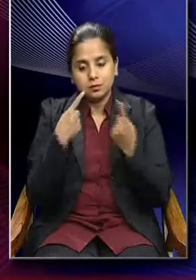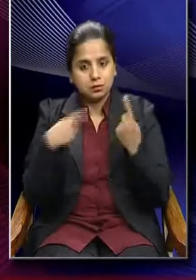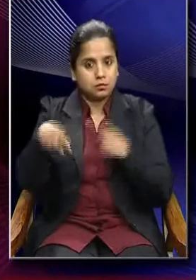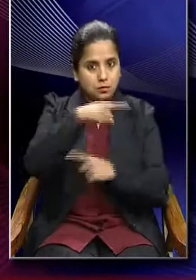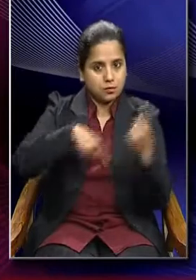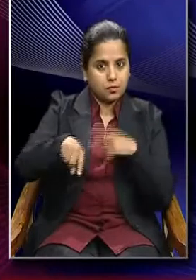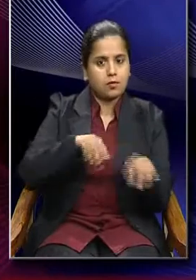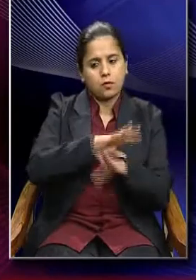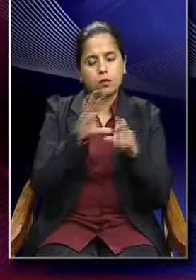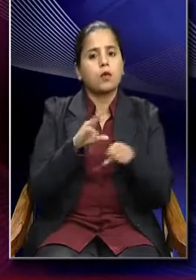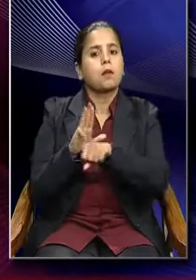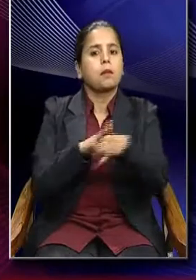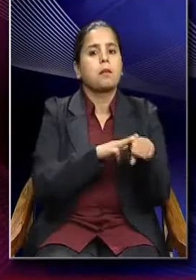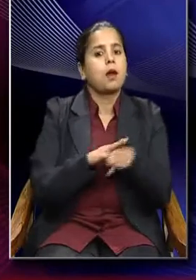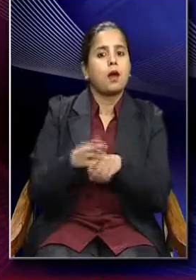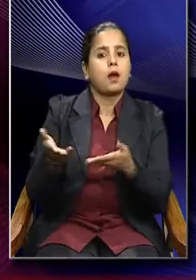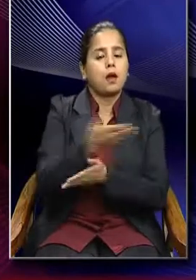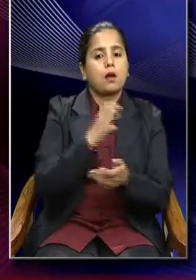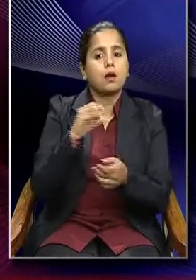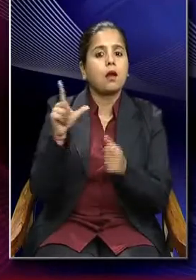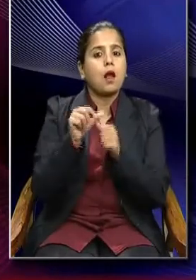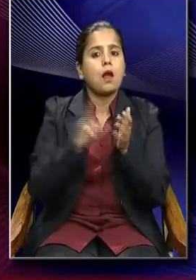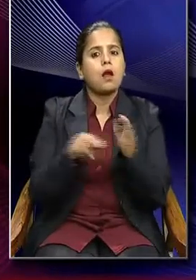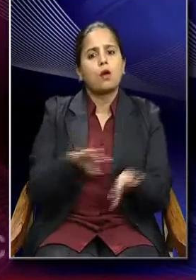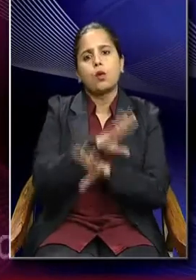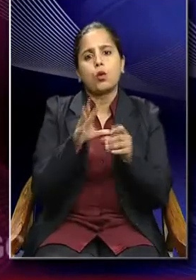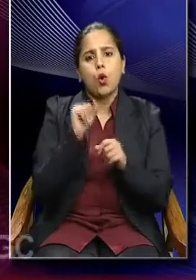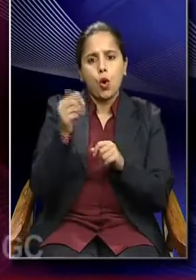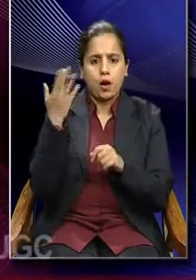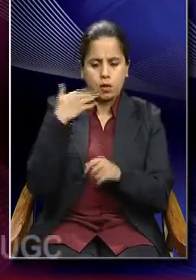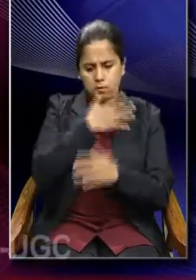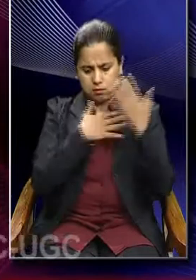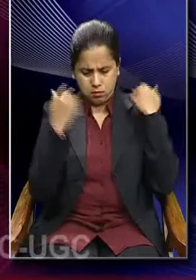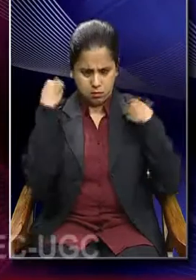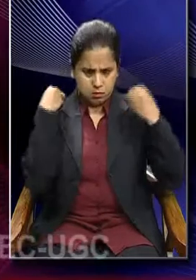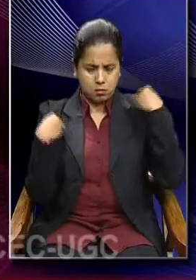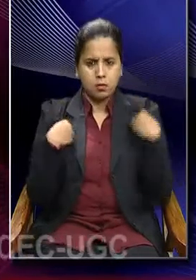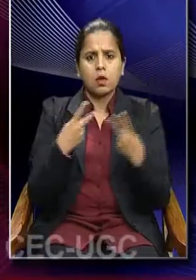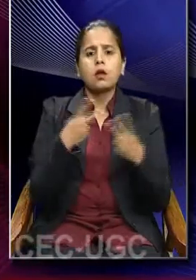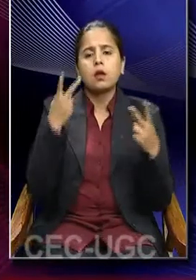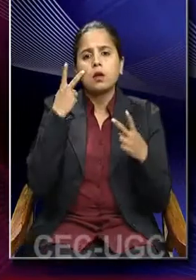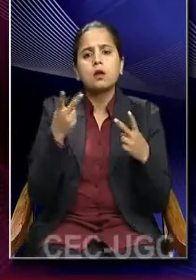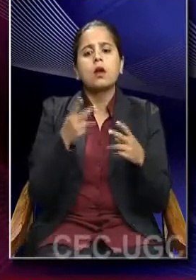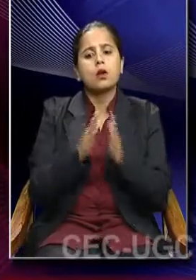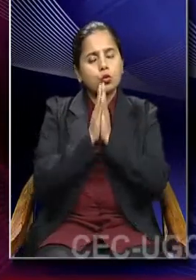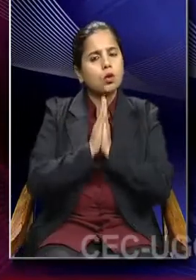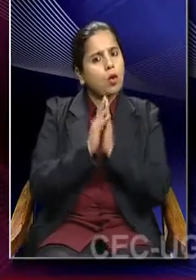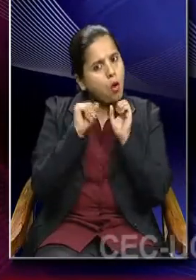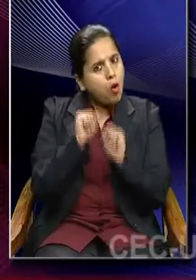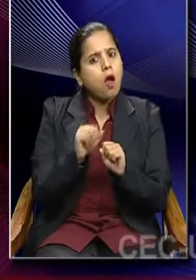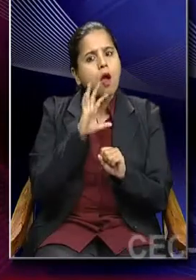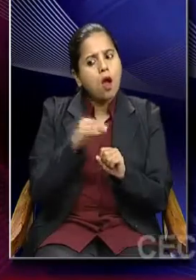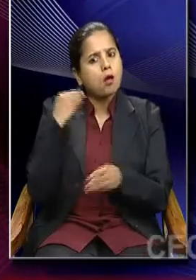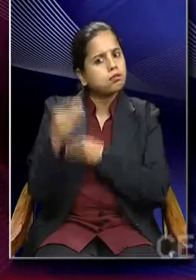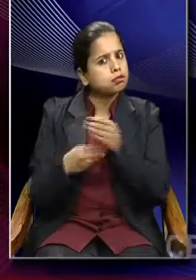all members of the clan seeing the totem on their body became part of the religious phenomenon.